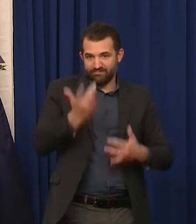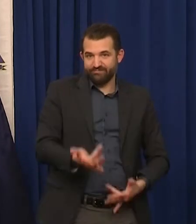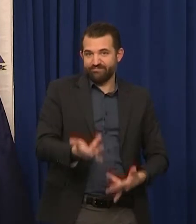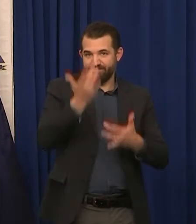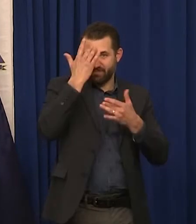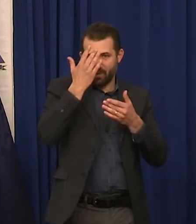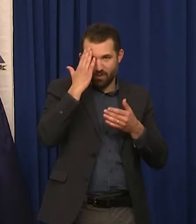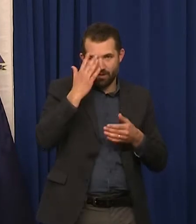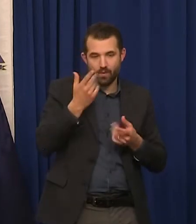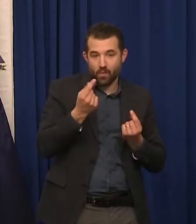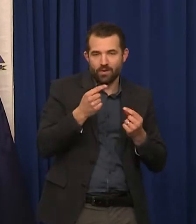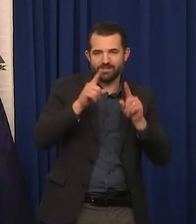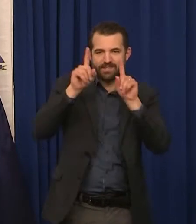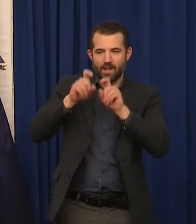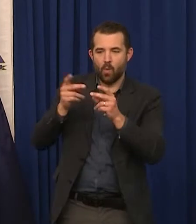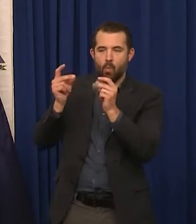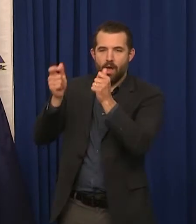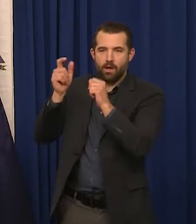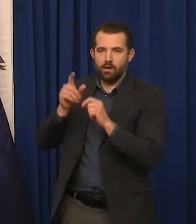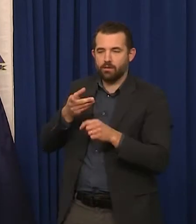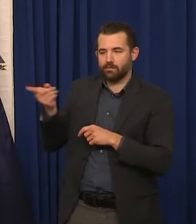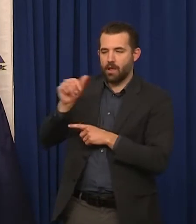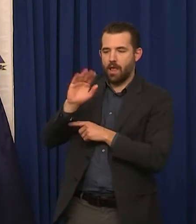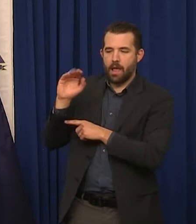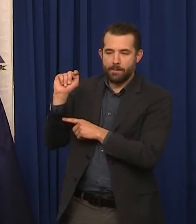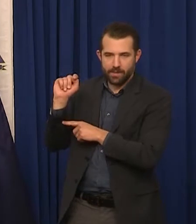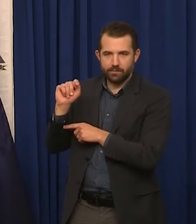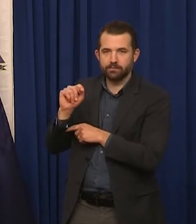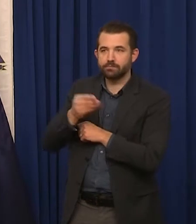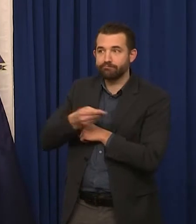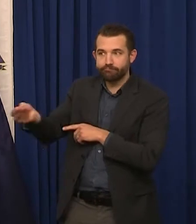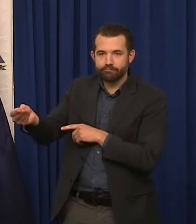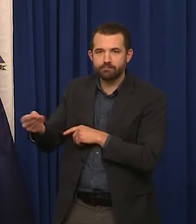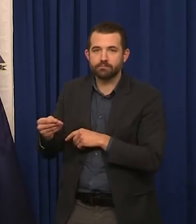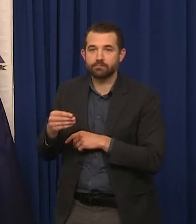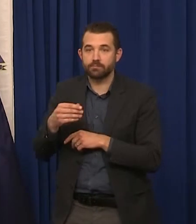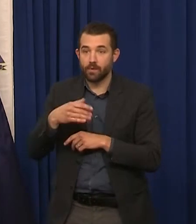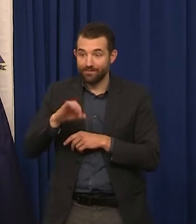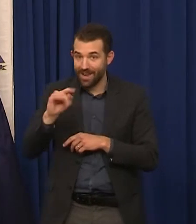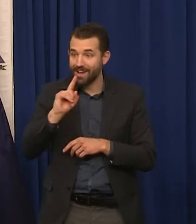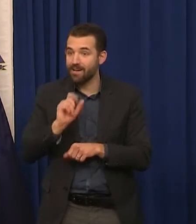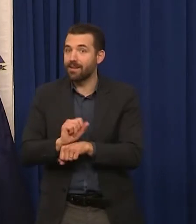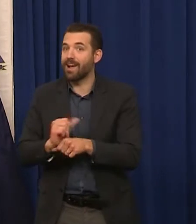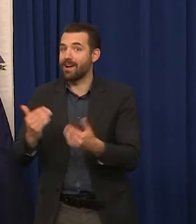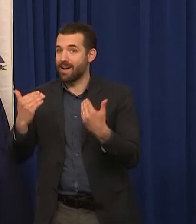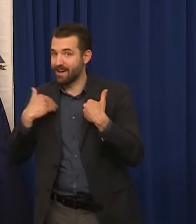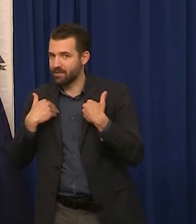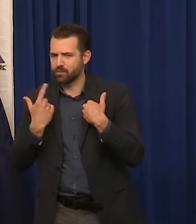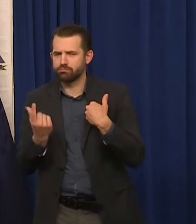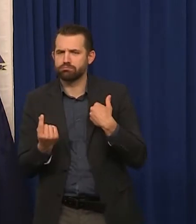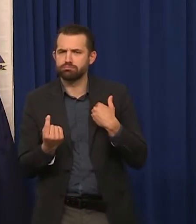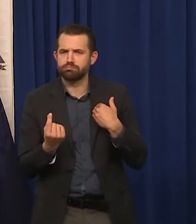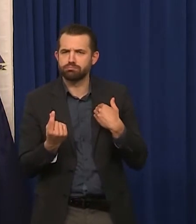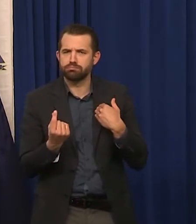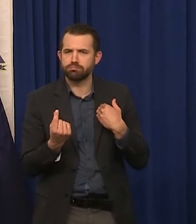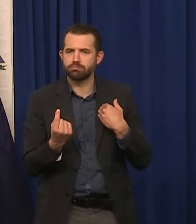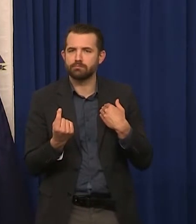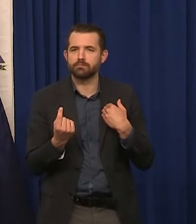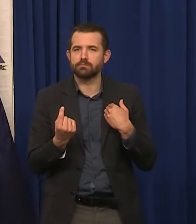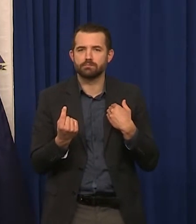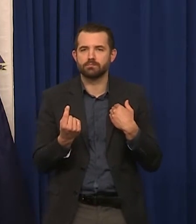is, what do we do if or when we find those individuals? And the answer there is that it's multifold. If a person is